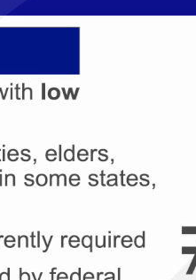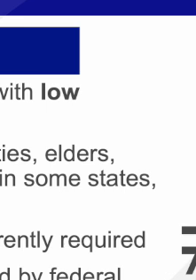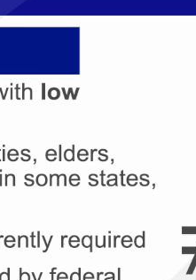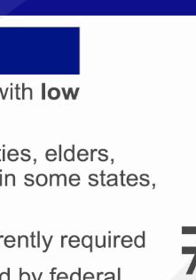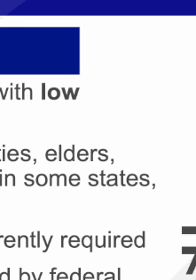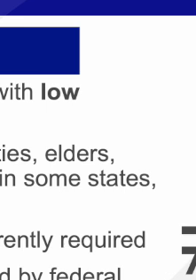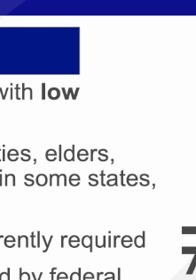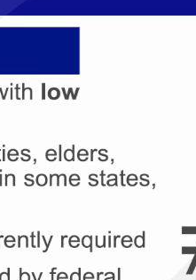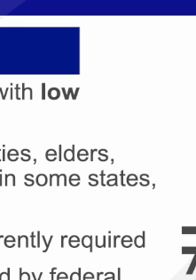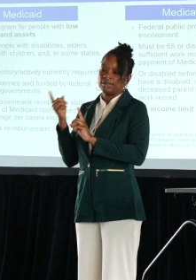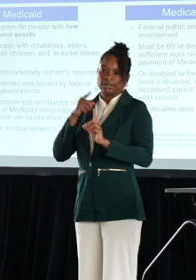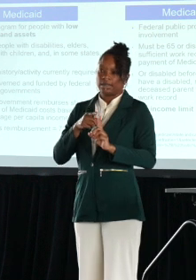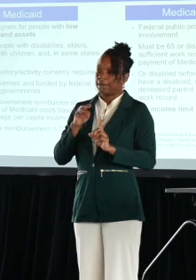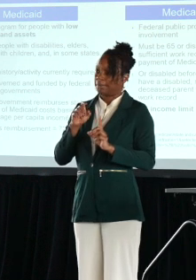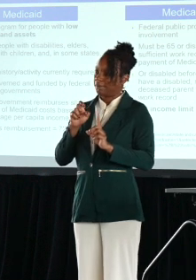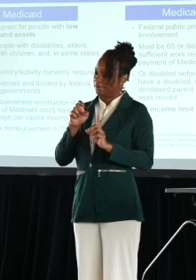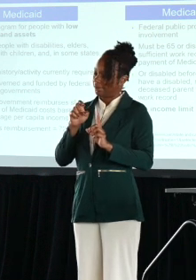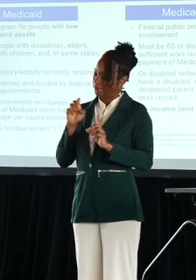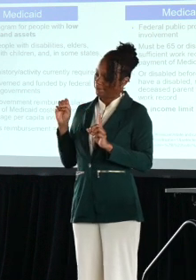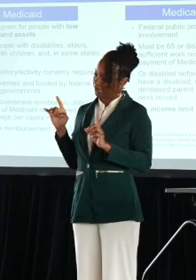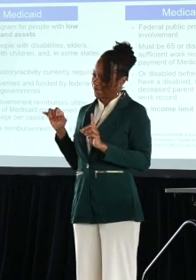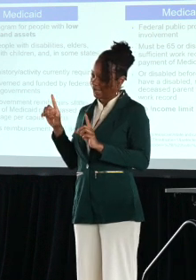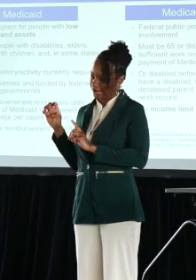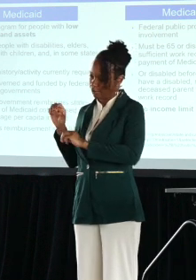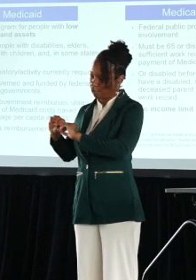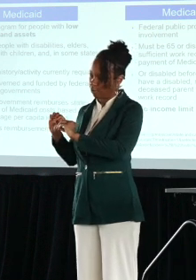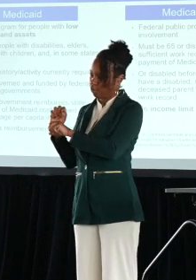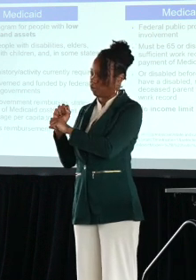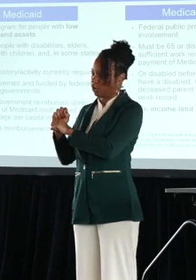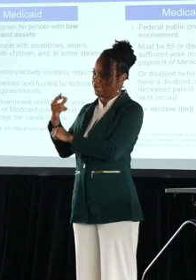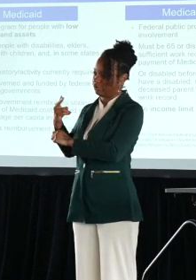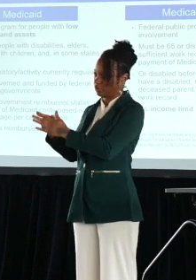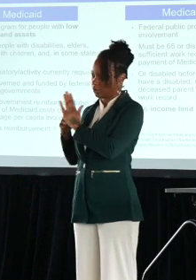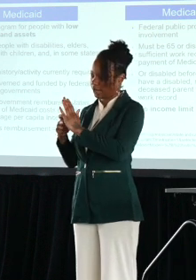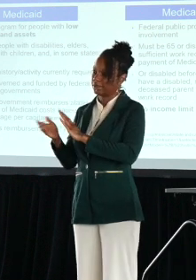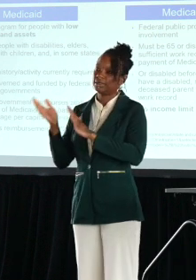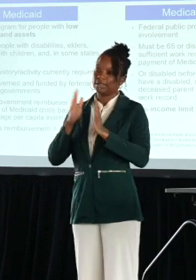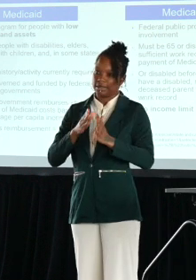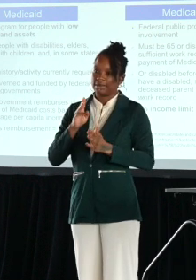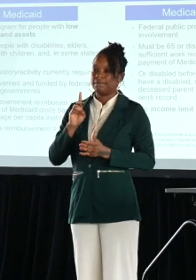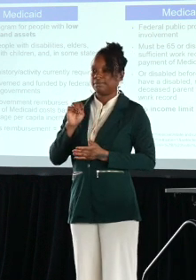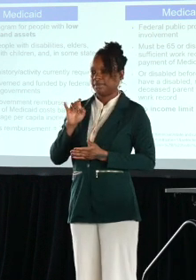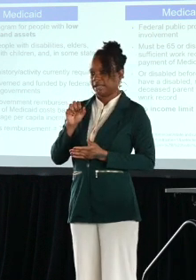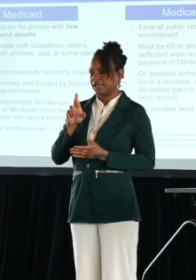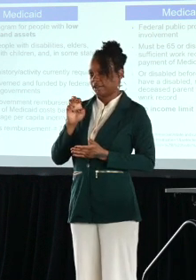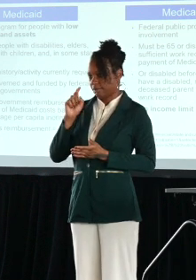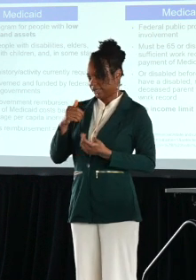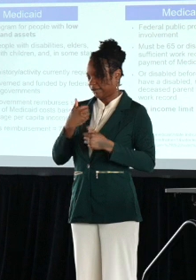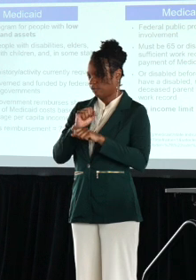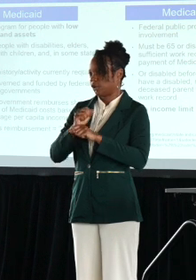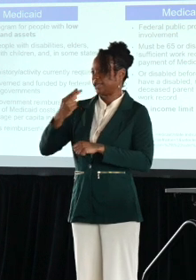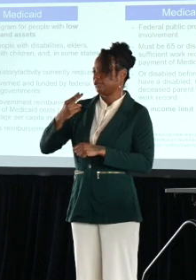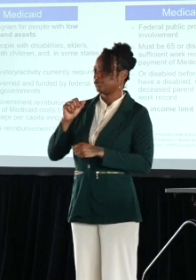you do not have to have you can have a high income, and you can have high assets and still